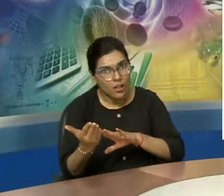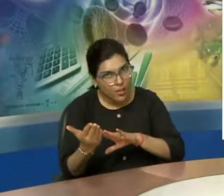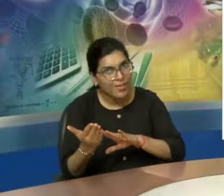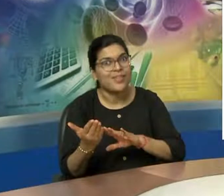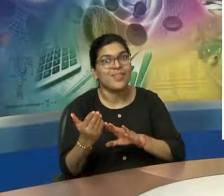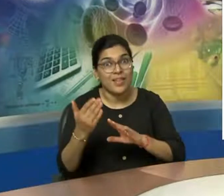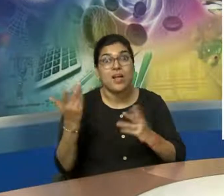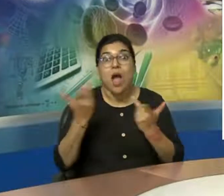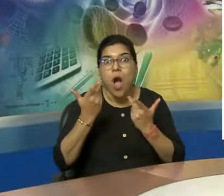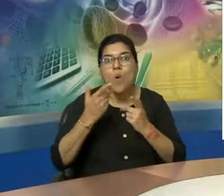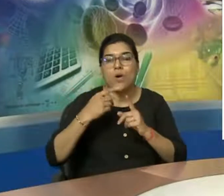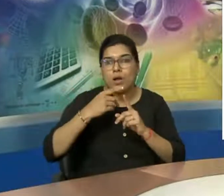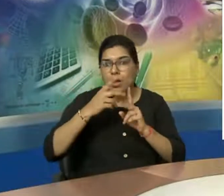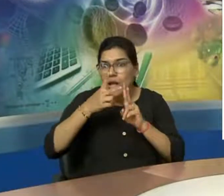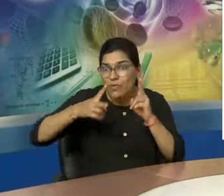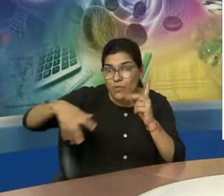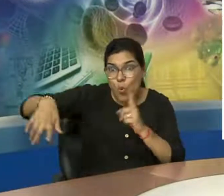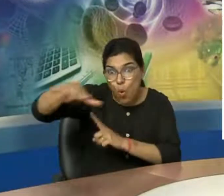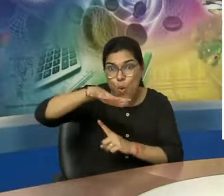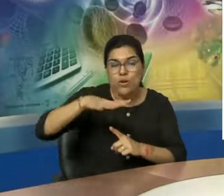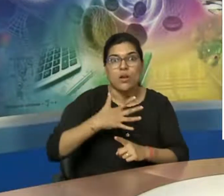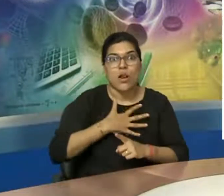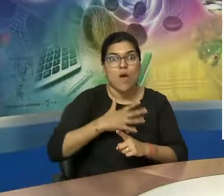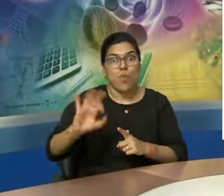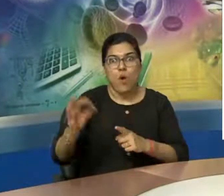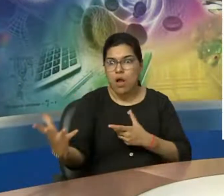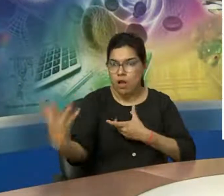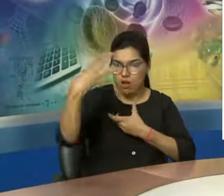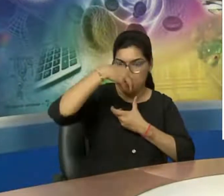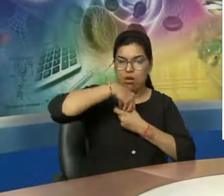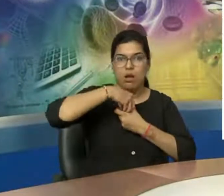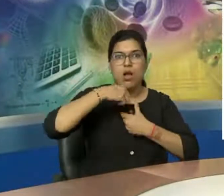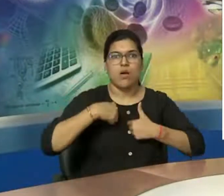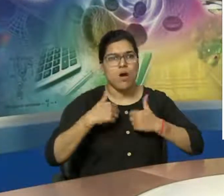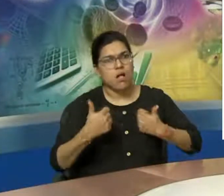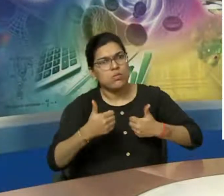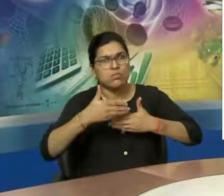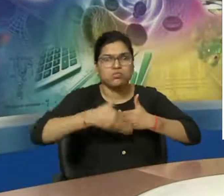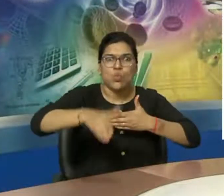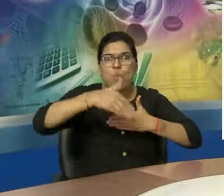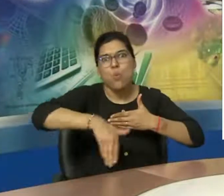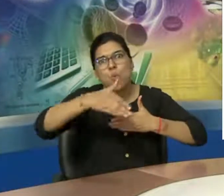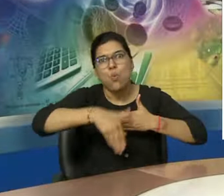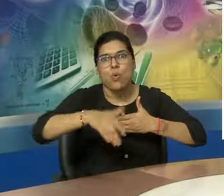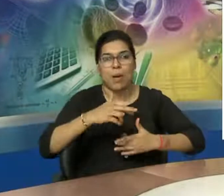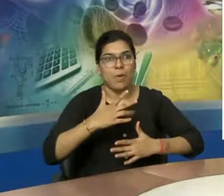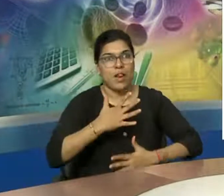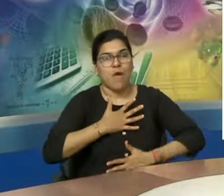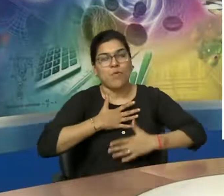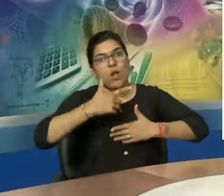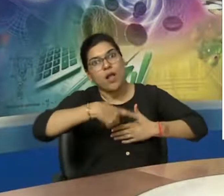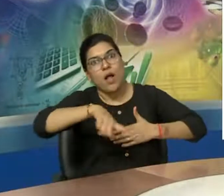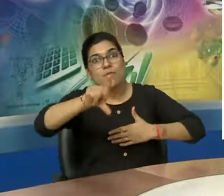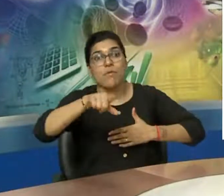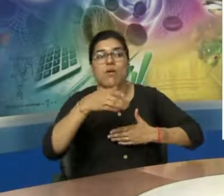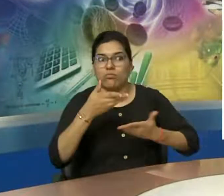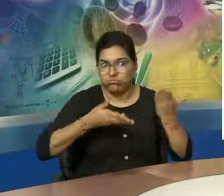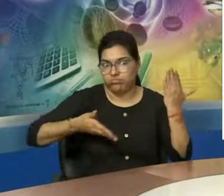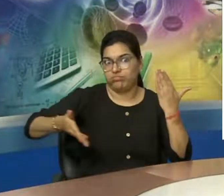is low. So these are all the abiotic factors in the environment.